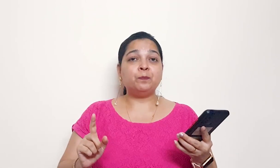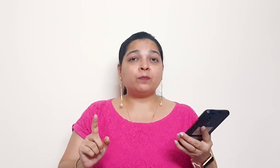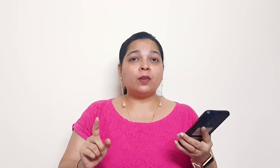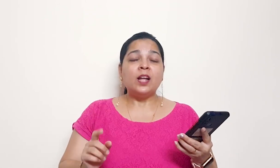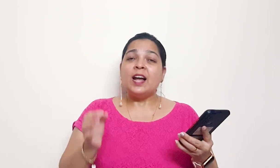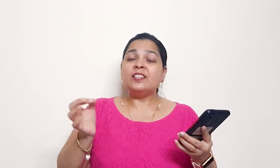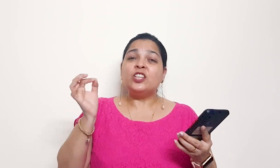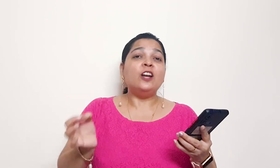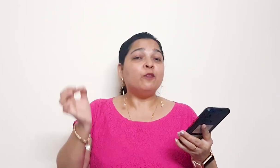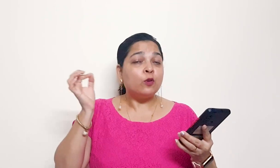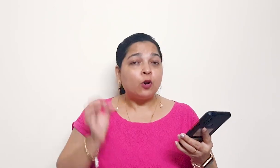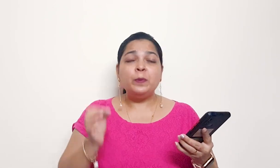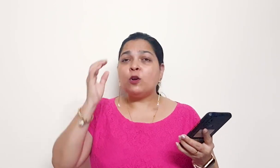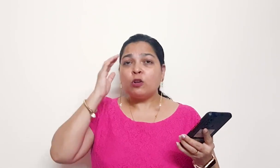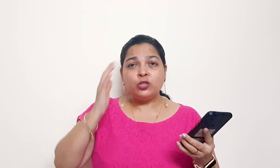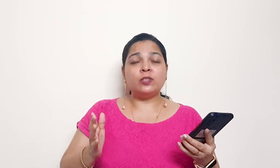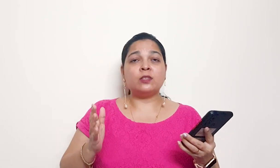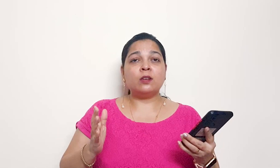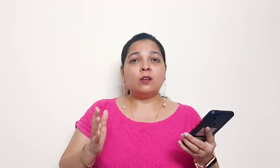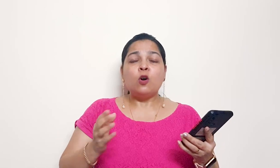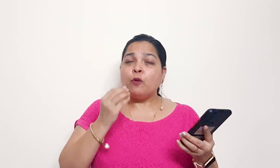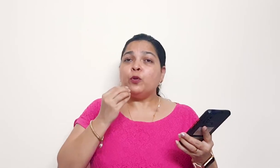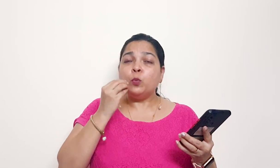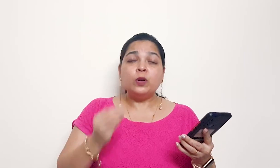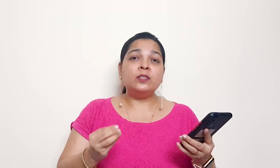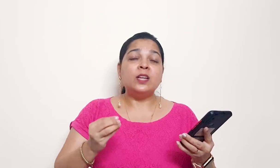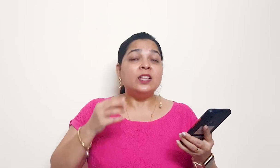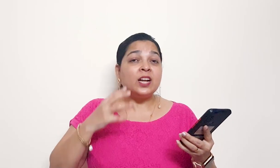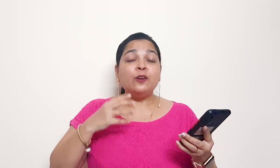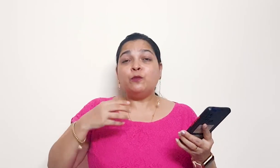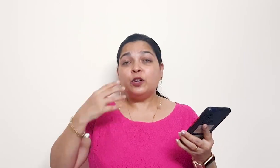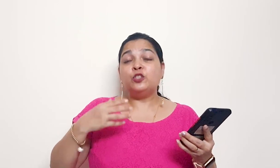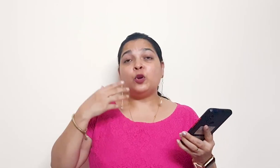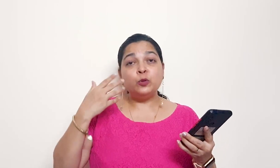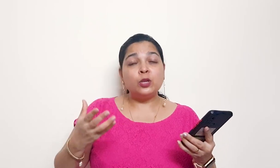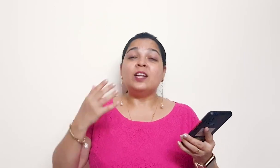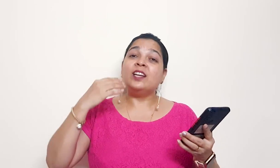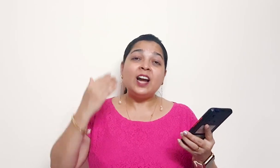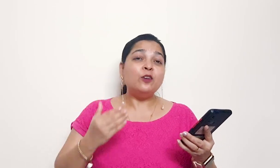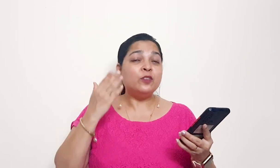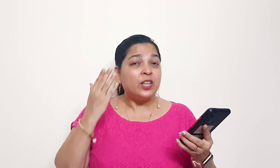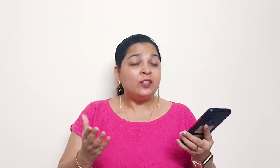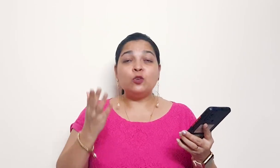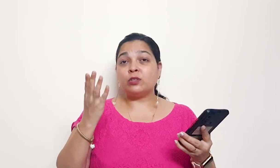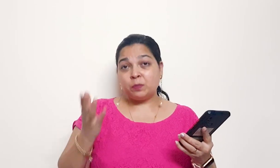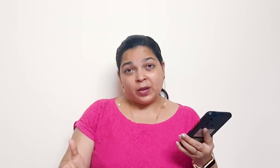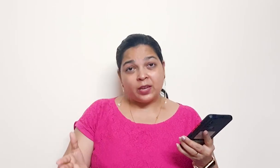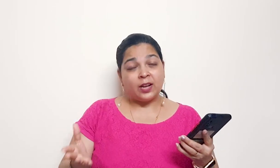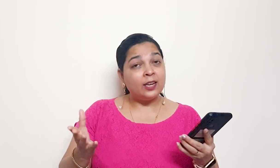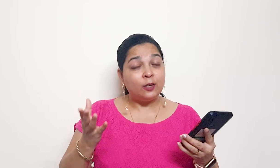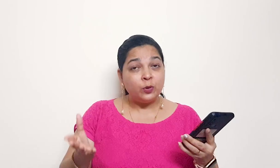never. As a child of God, be conscious of your words, the kind of words you're using, the kind of things